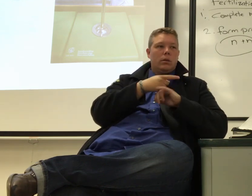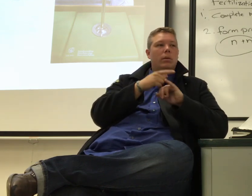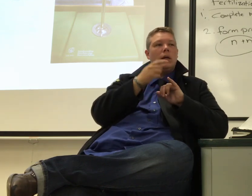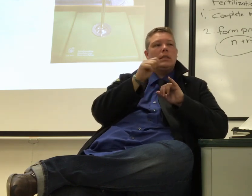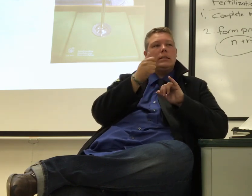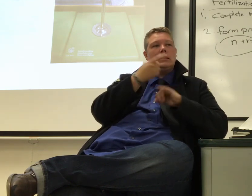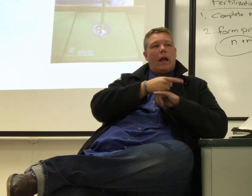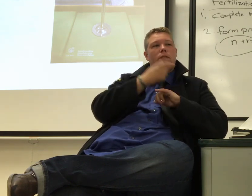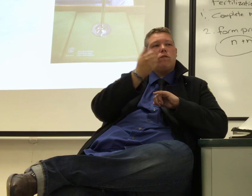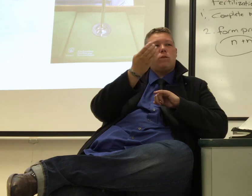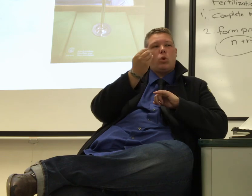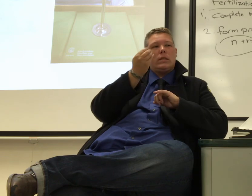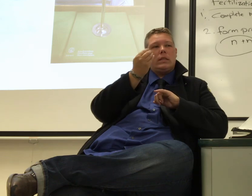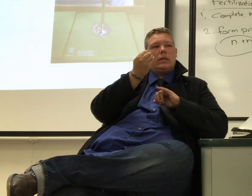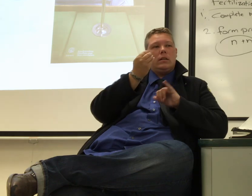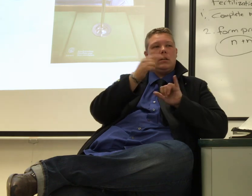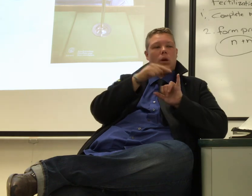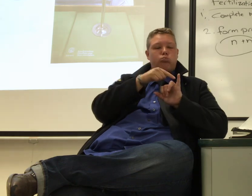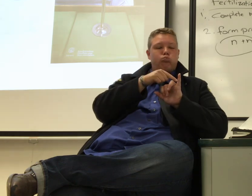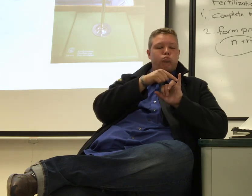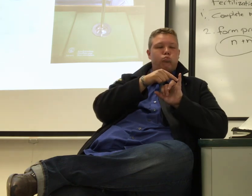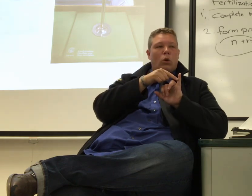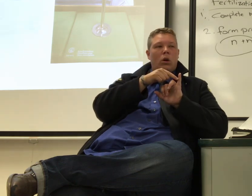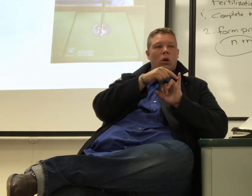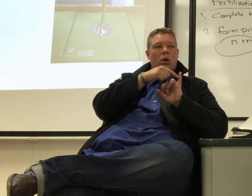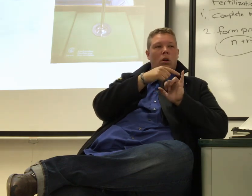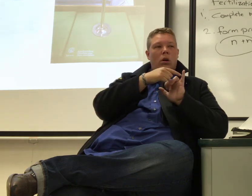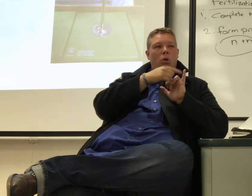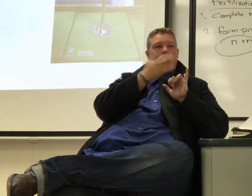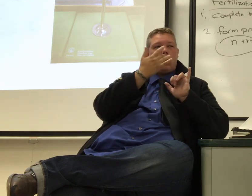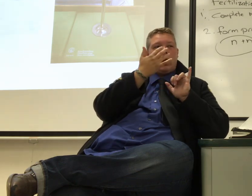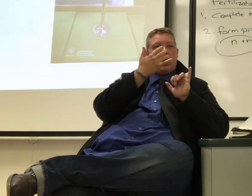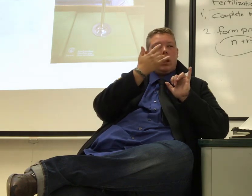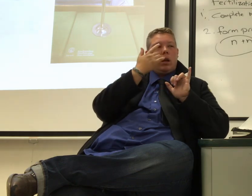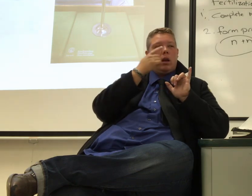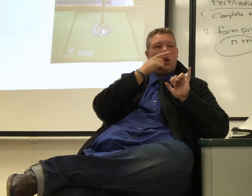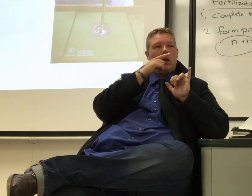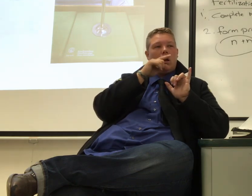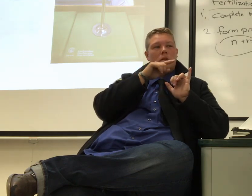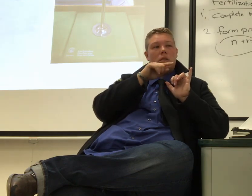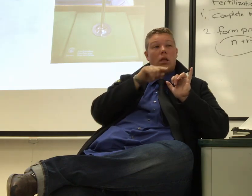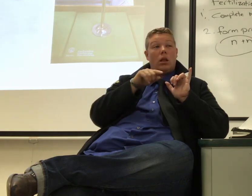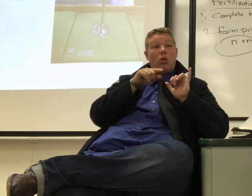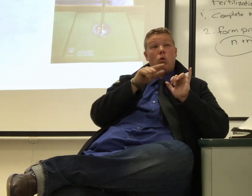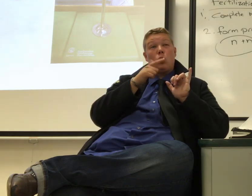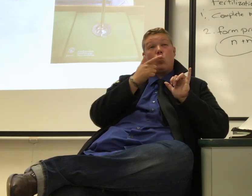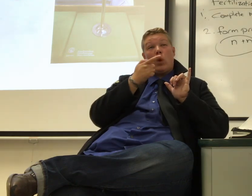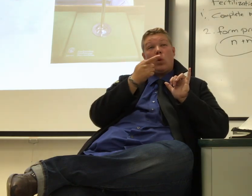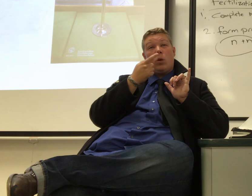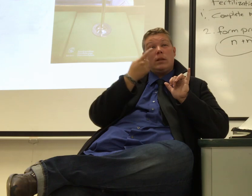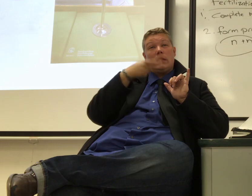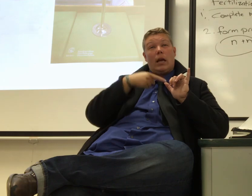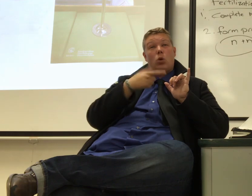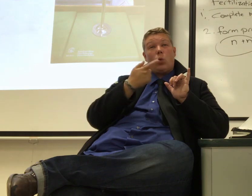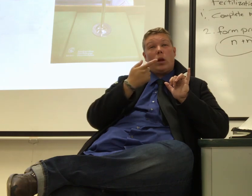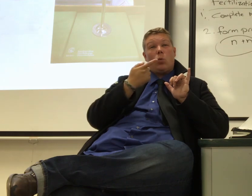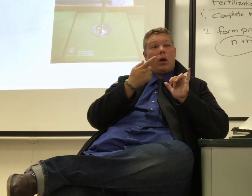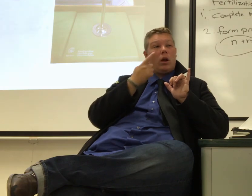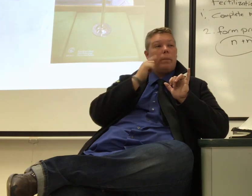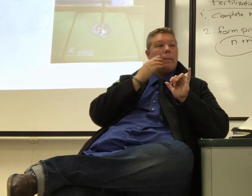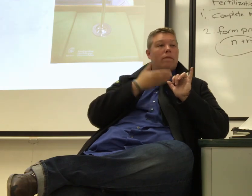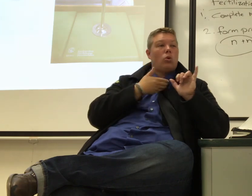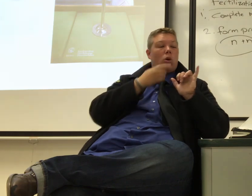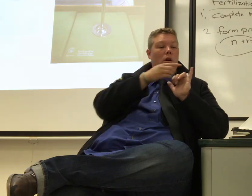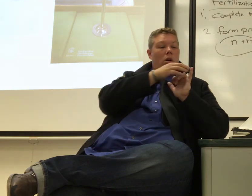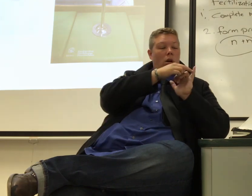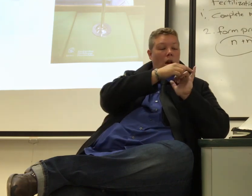14, but you want to wait till around 21-ish before you allow